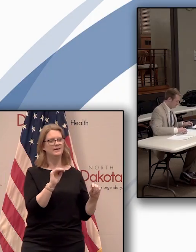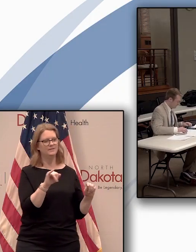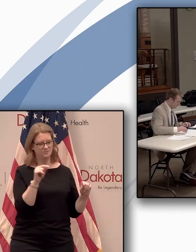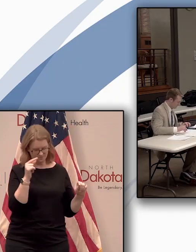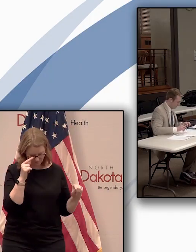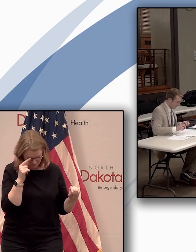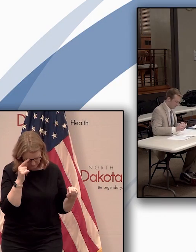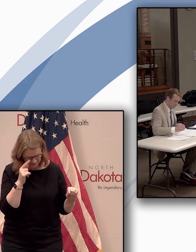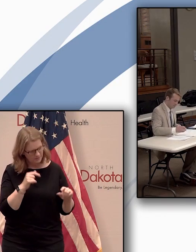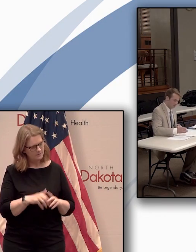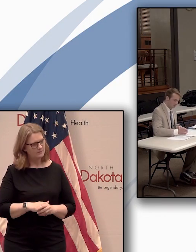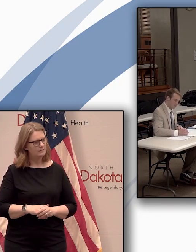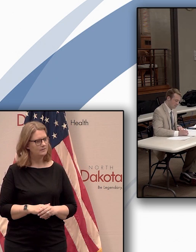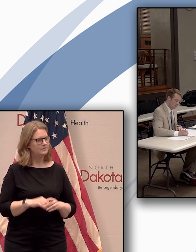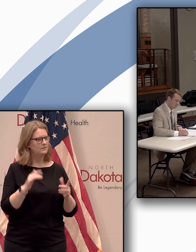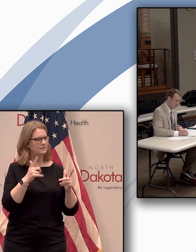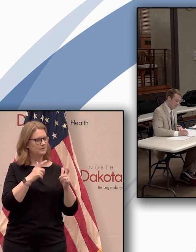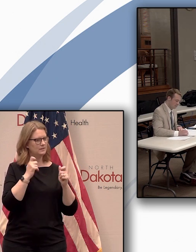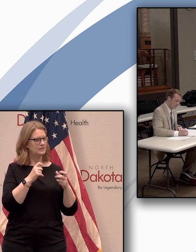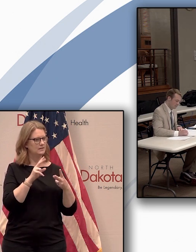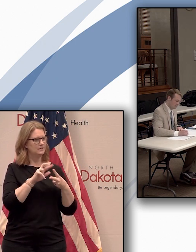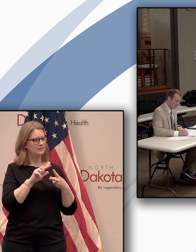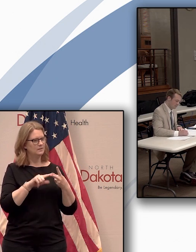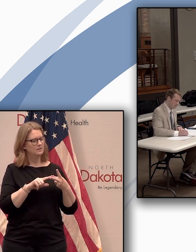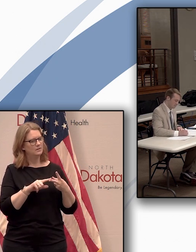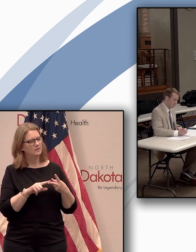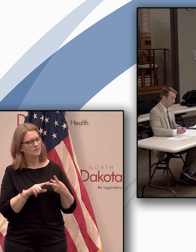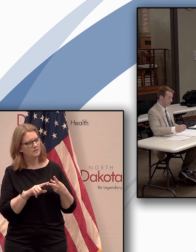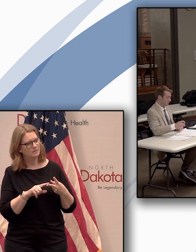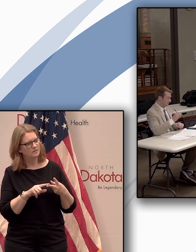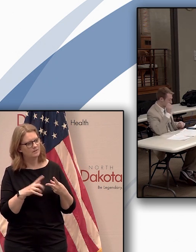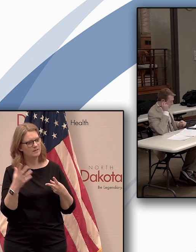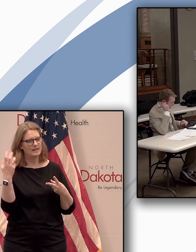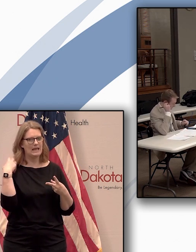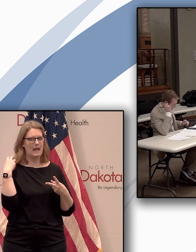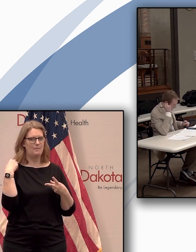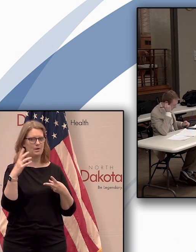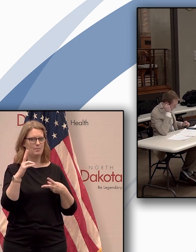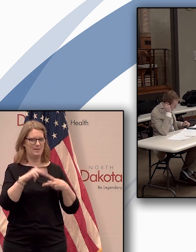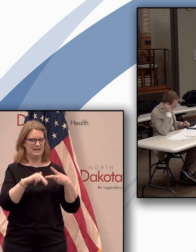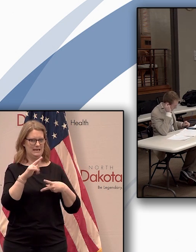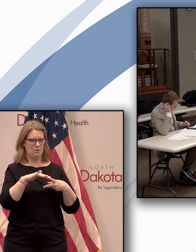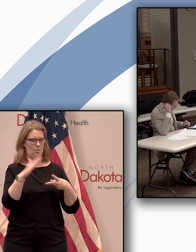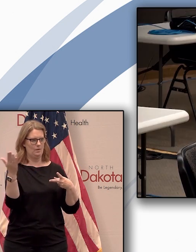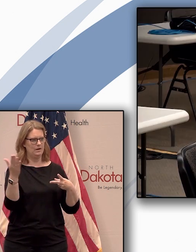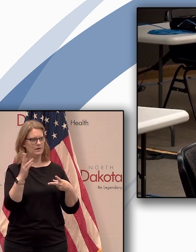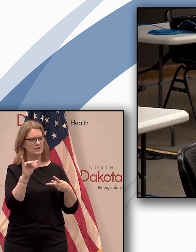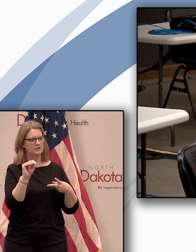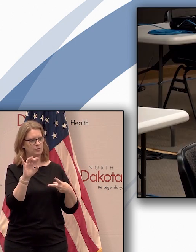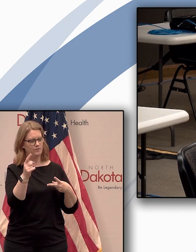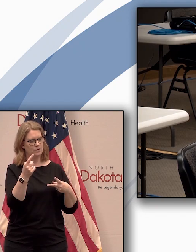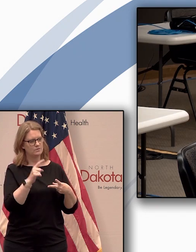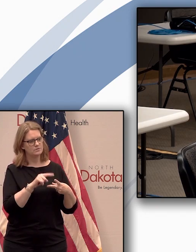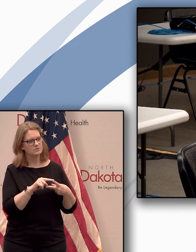Okay. I have just a quick two-part question about the Capitol reopening on June